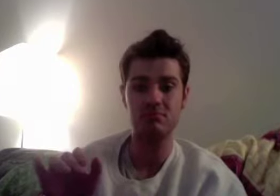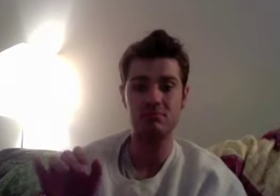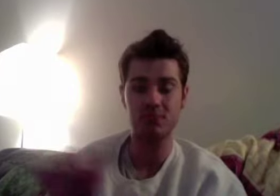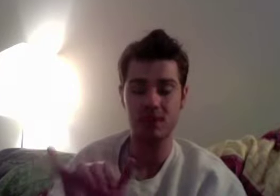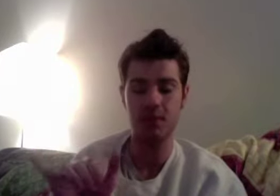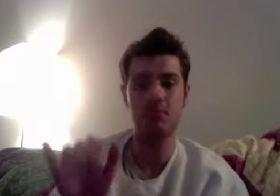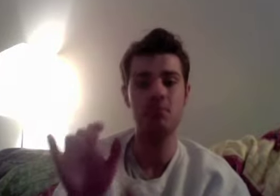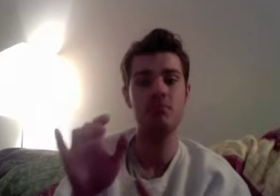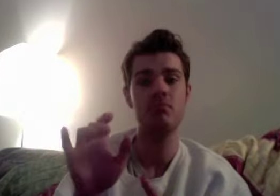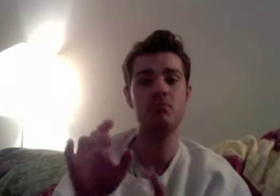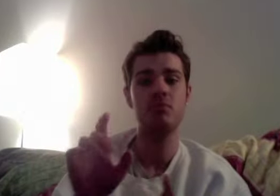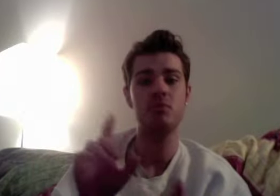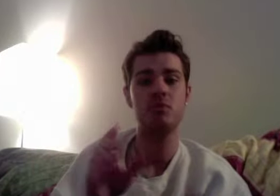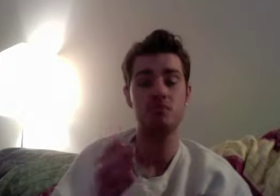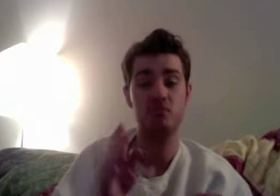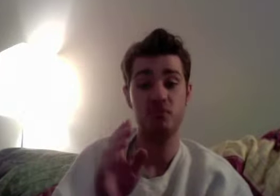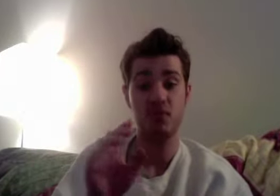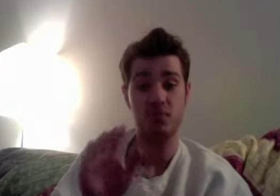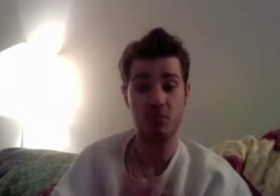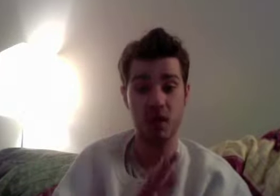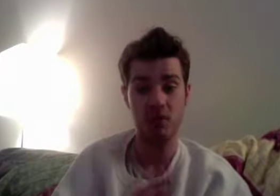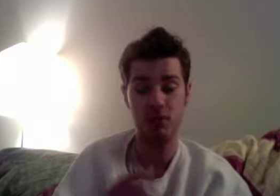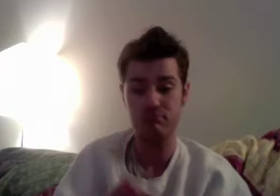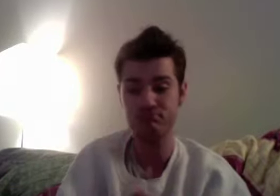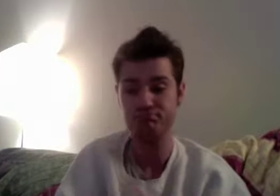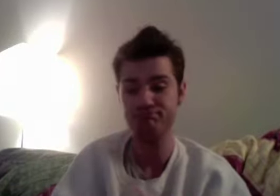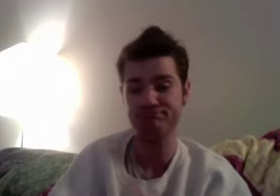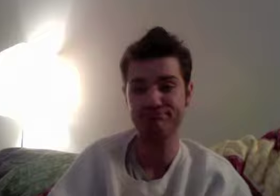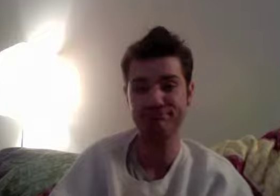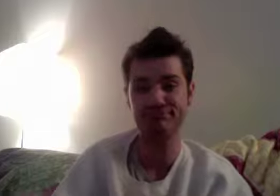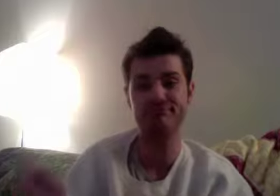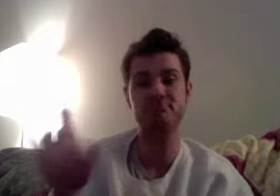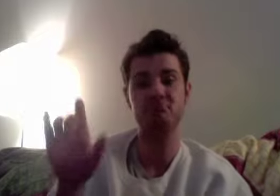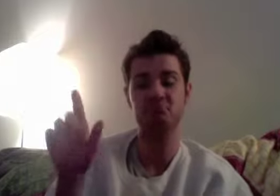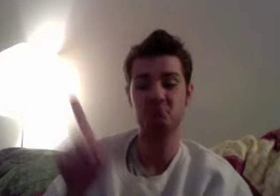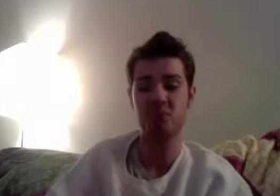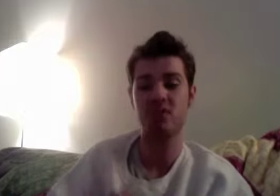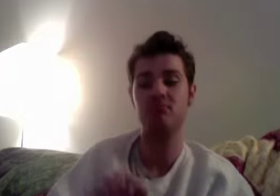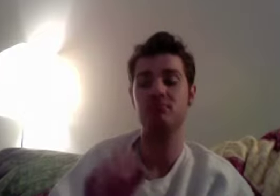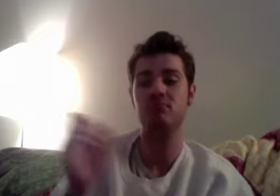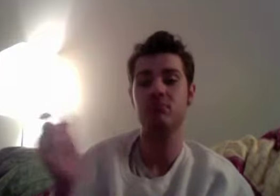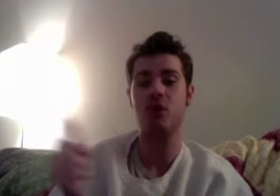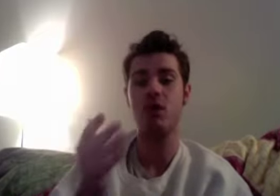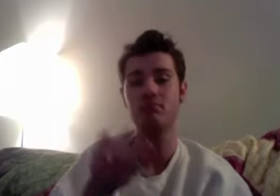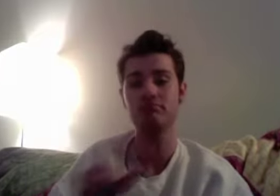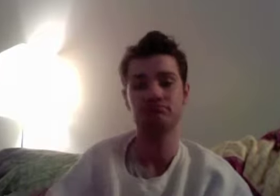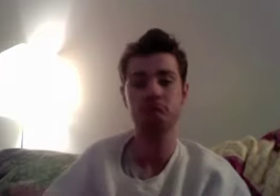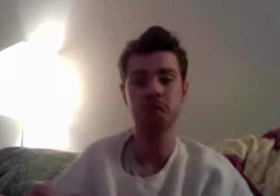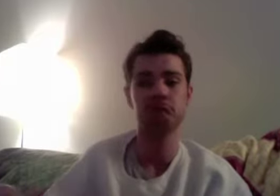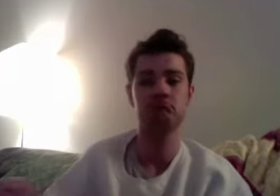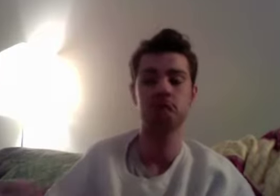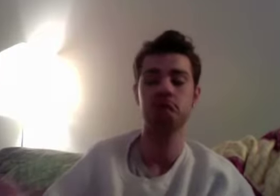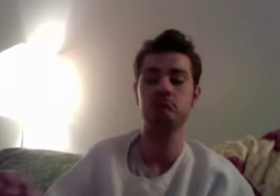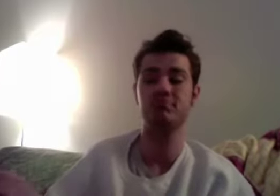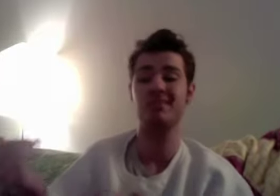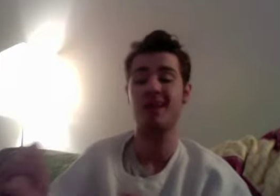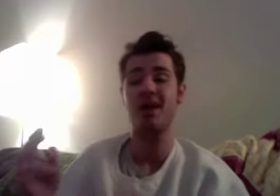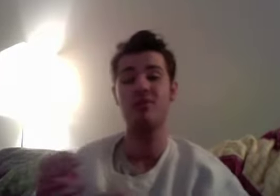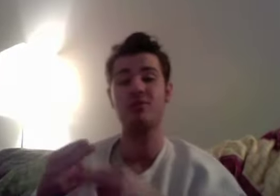printer, and then basically hit print. Then all the checks come through. Then they go through what's called the second edit, which is basically physically looking at the